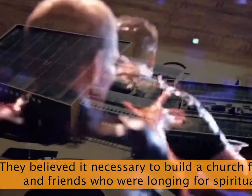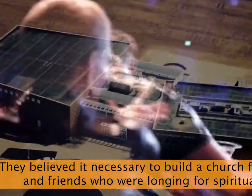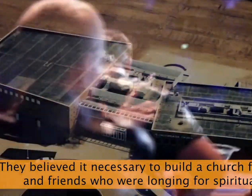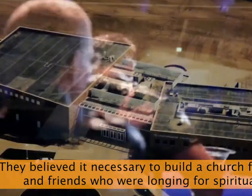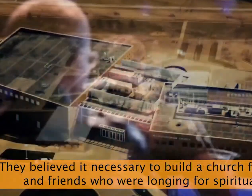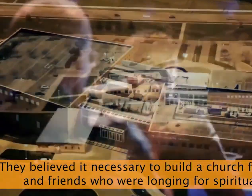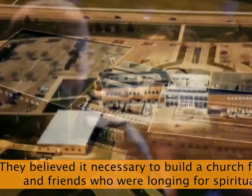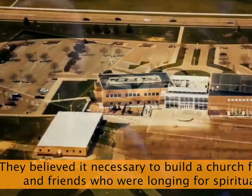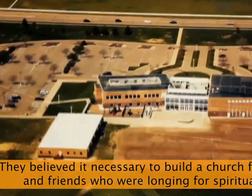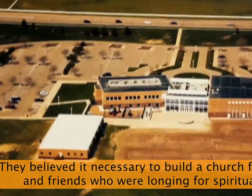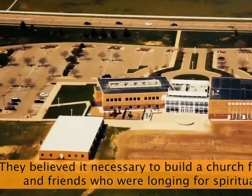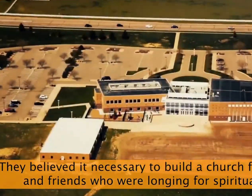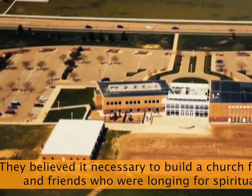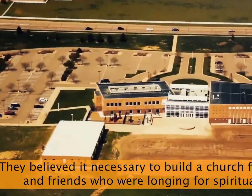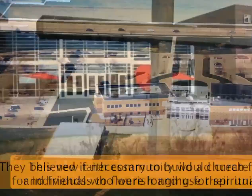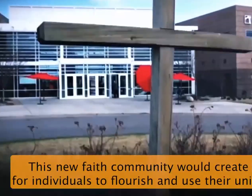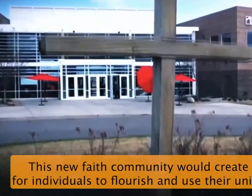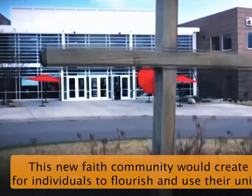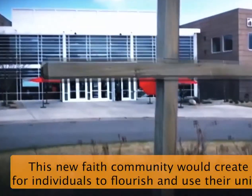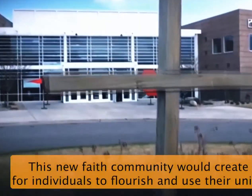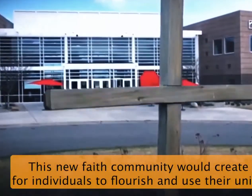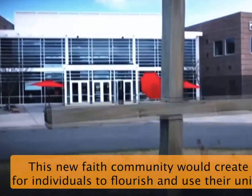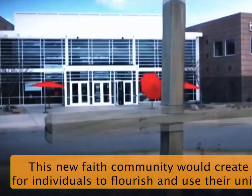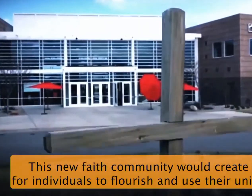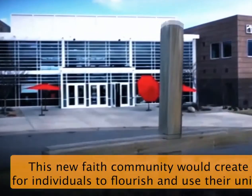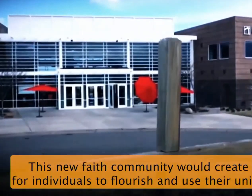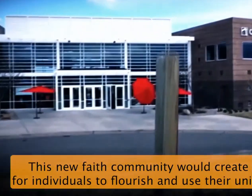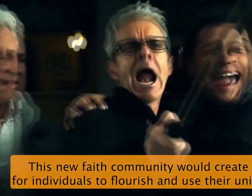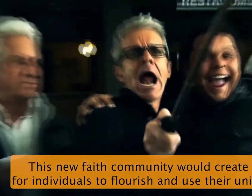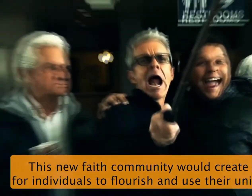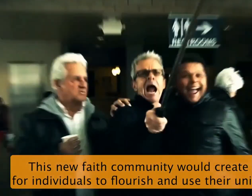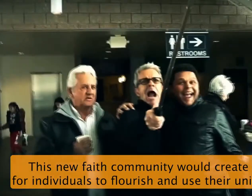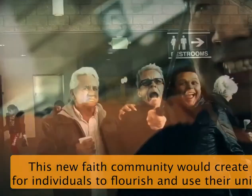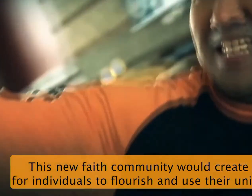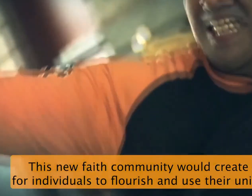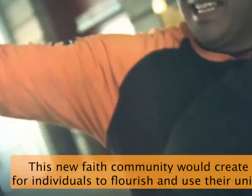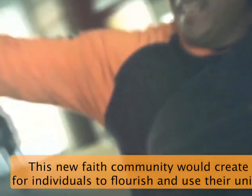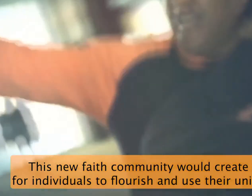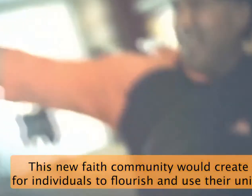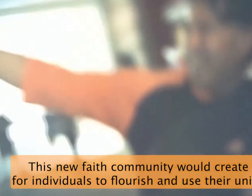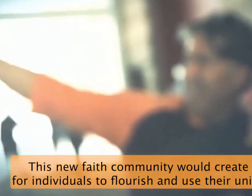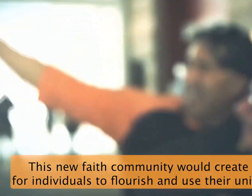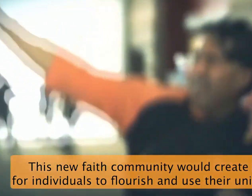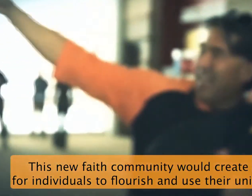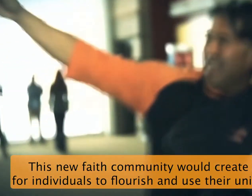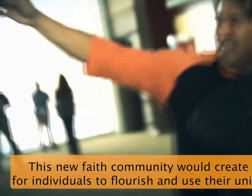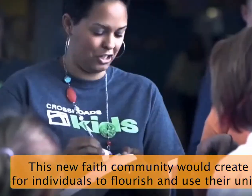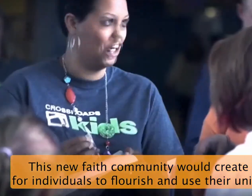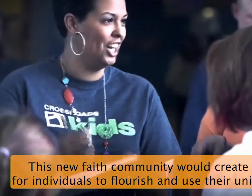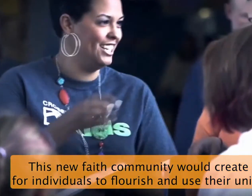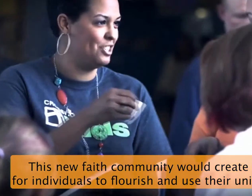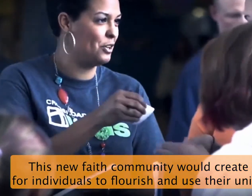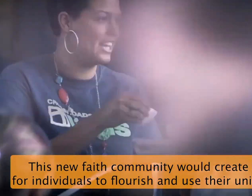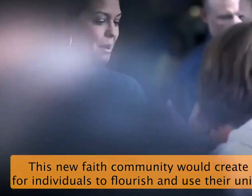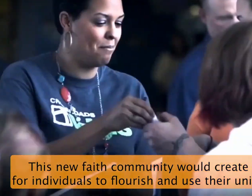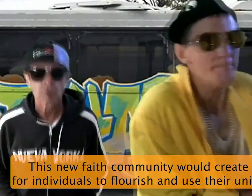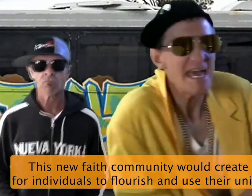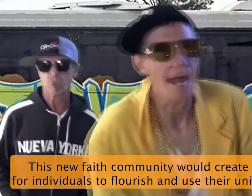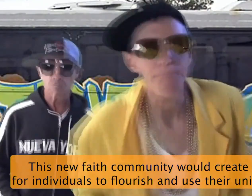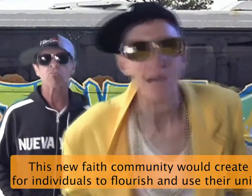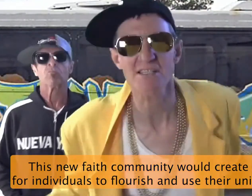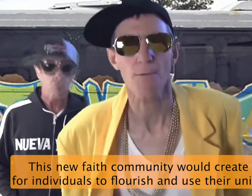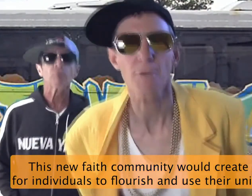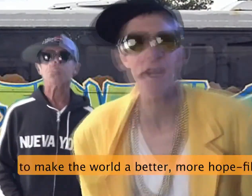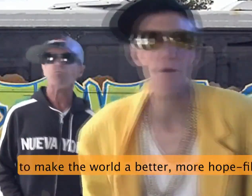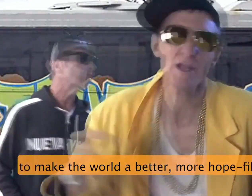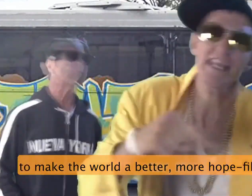were longing for spiritual vitality. This new faith community would create a space for individuals to flourish and use their